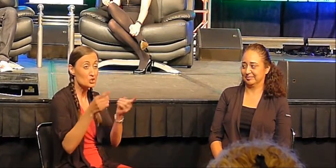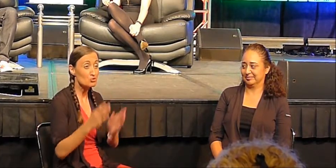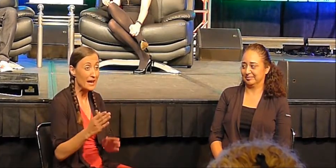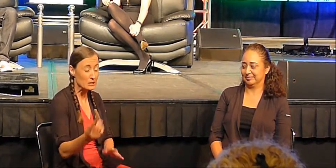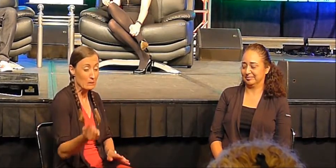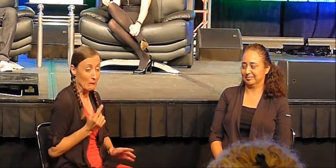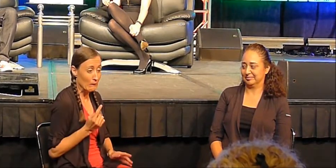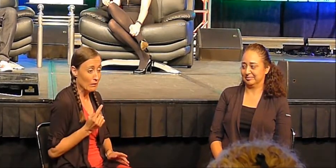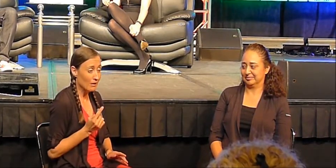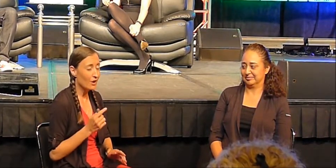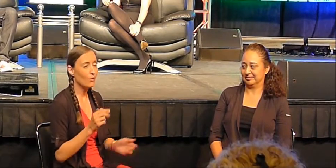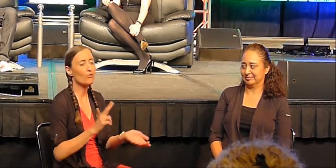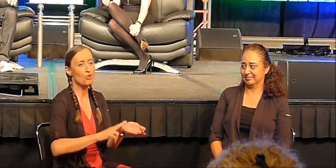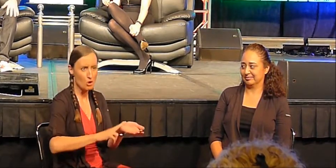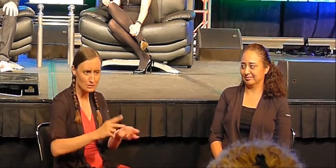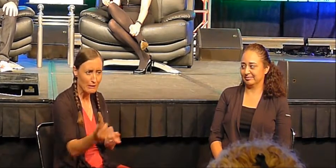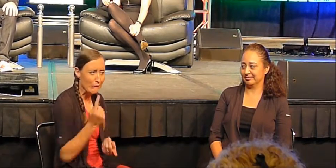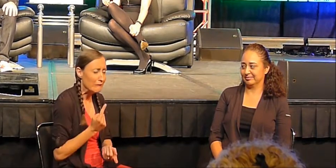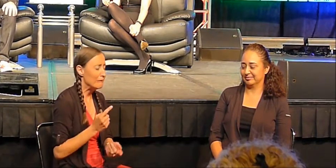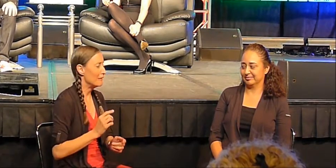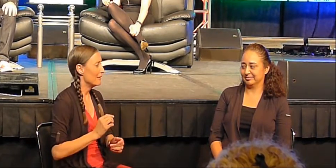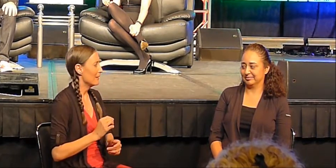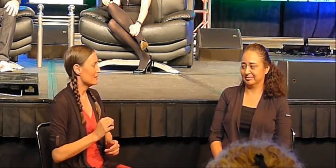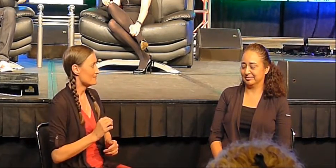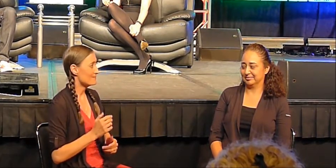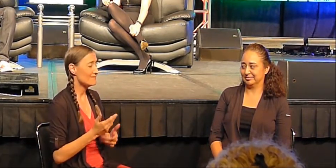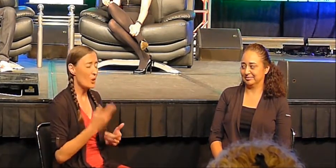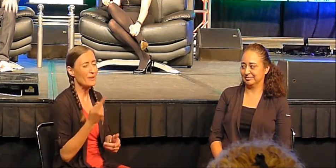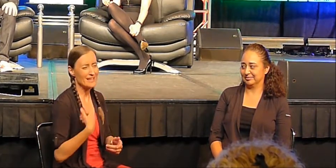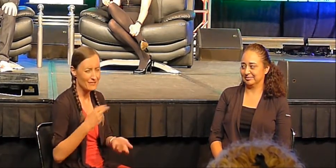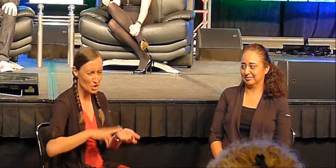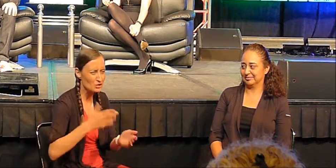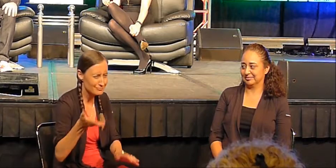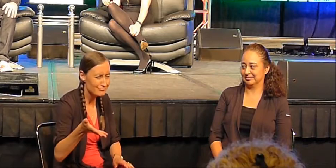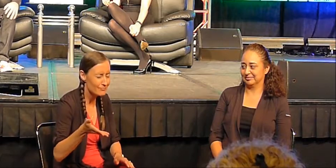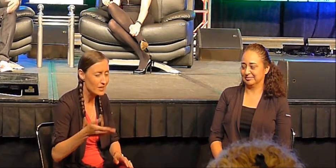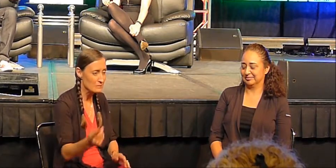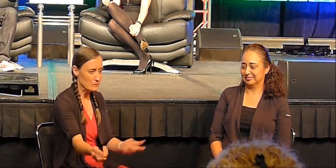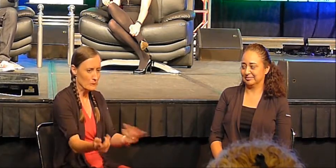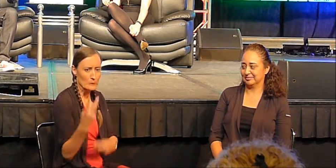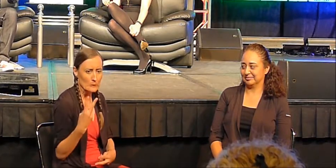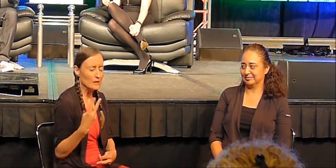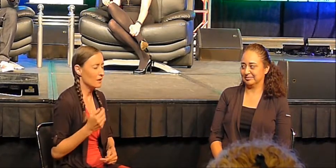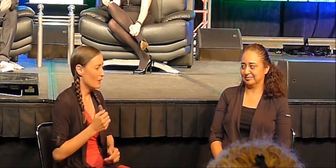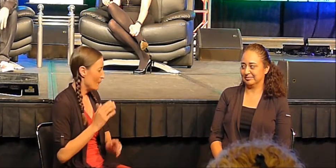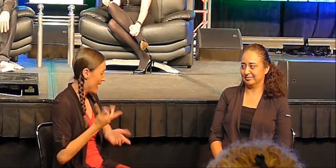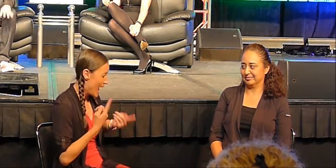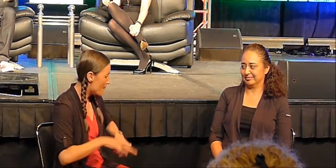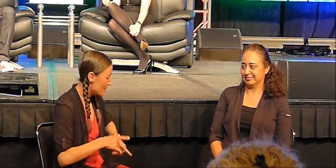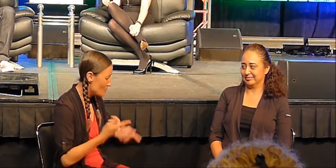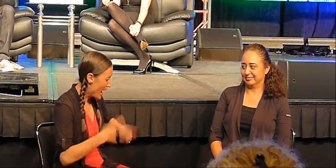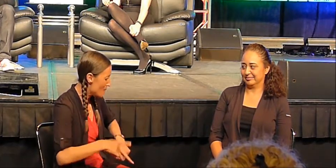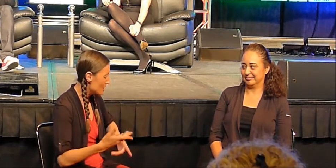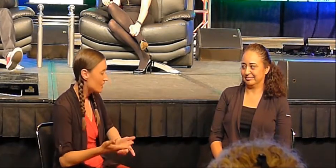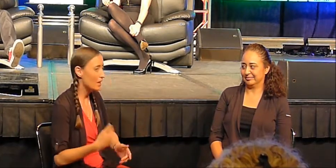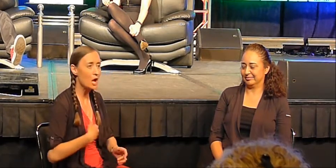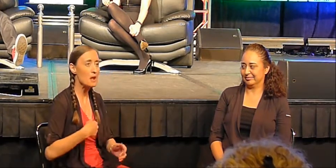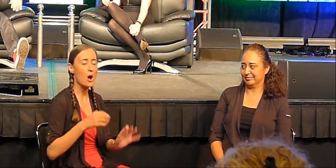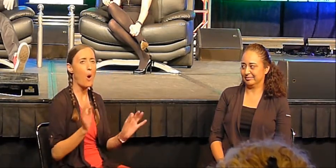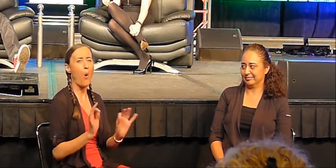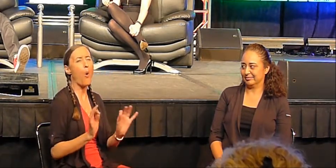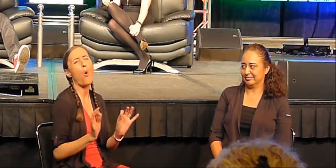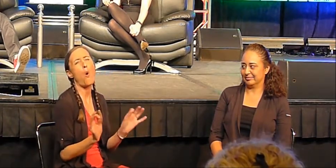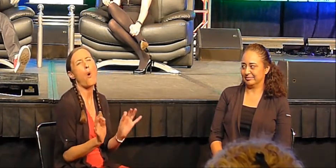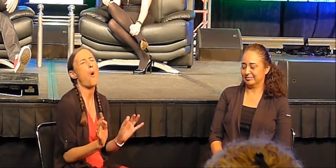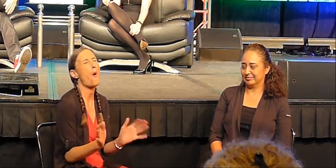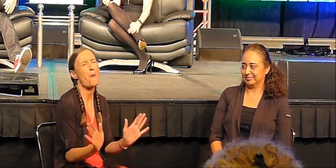the set nurse, because they always have a nurse on the set. And they come up to me, and they go, what happened? I go, and I pretend like it was no big deal. I